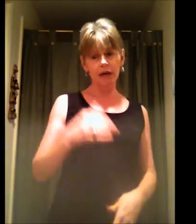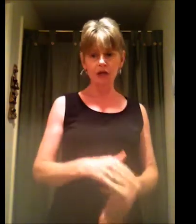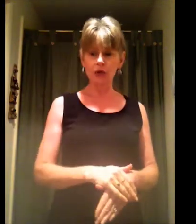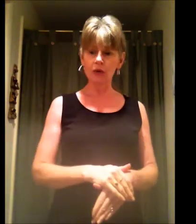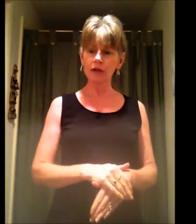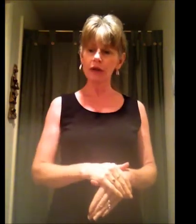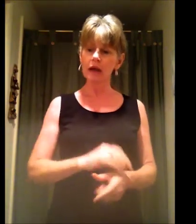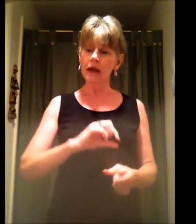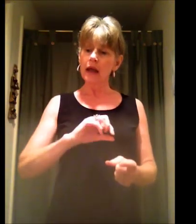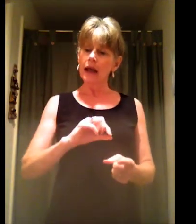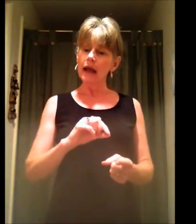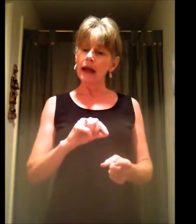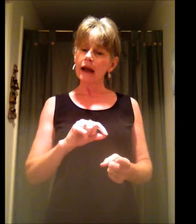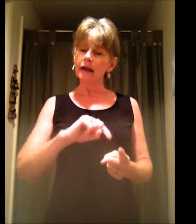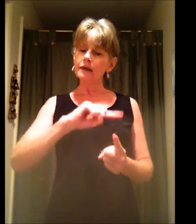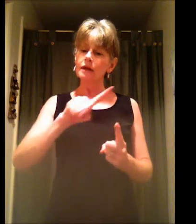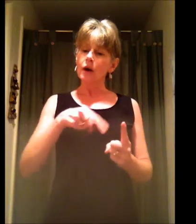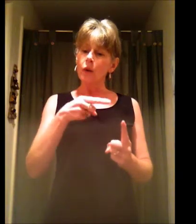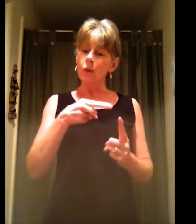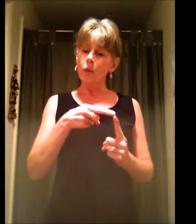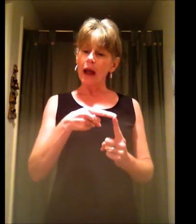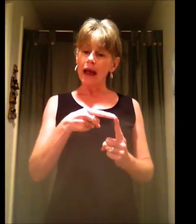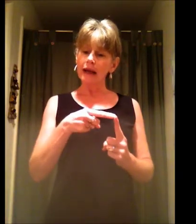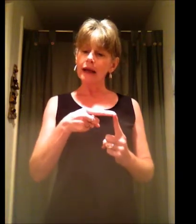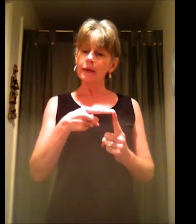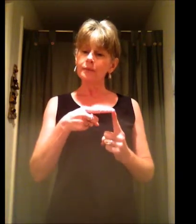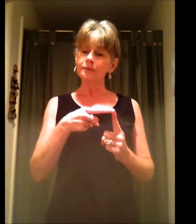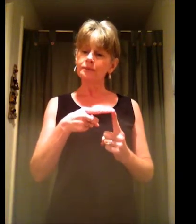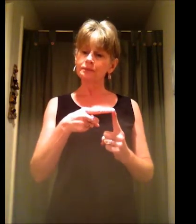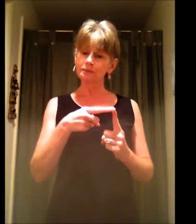raised shoulder. And when,